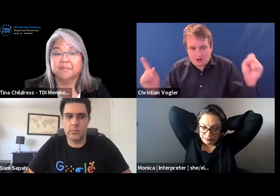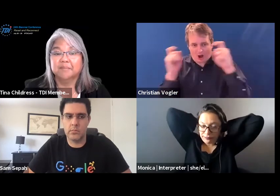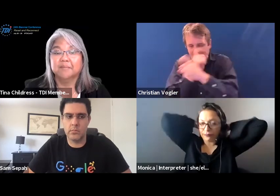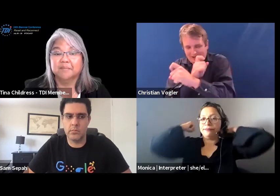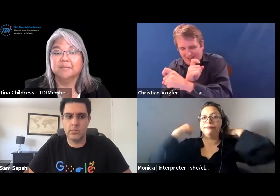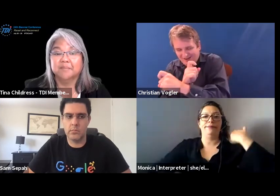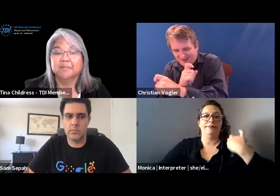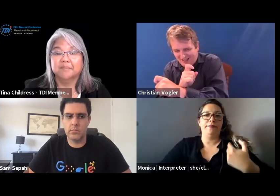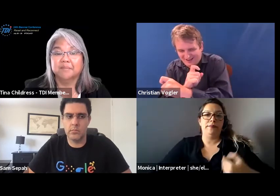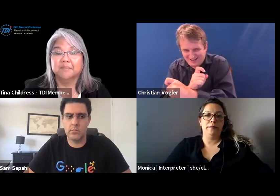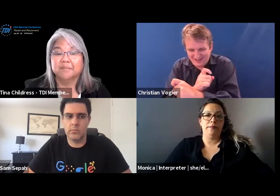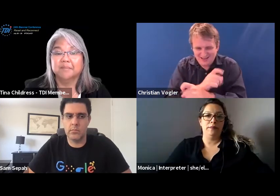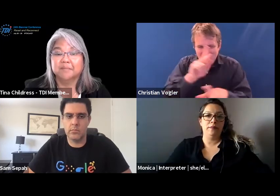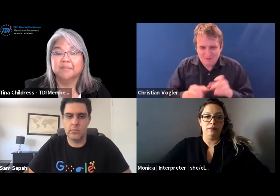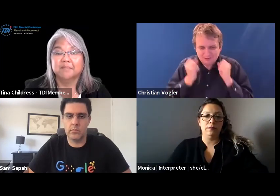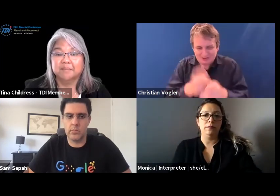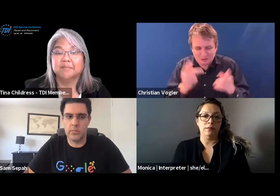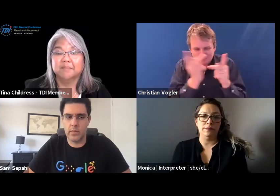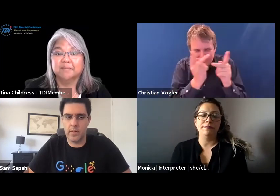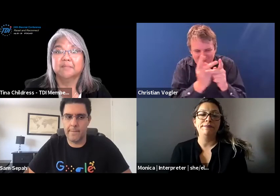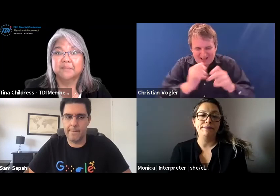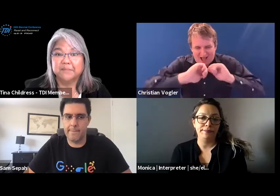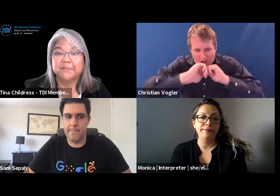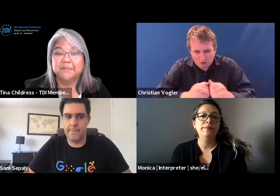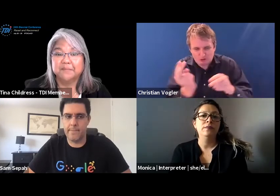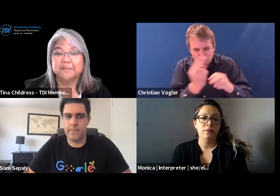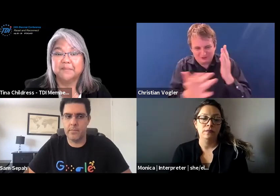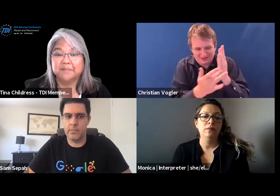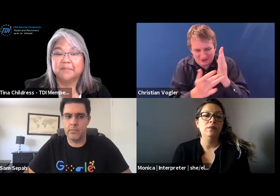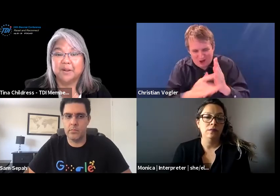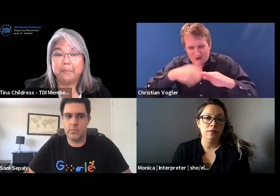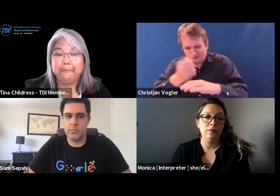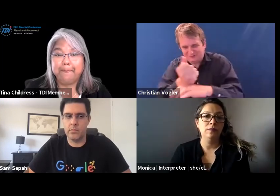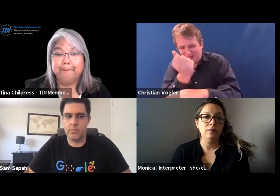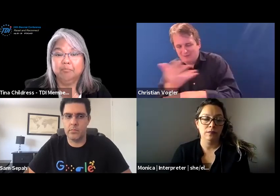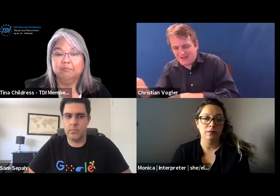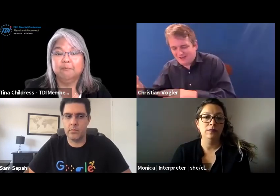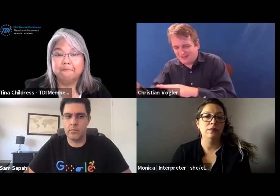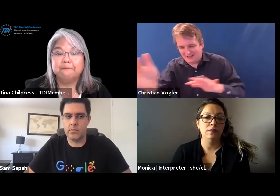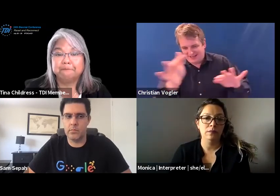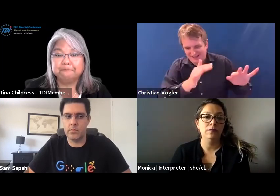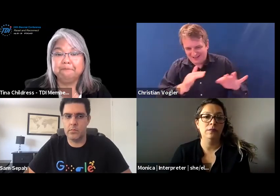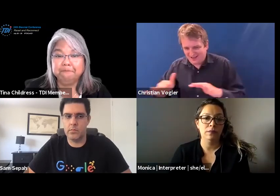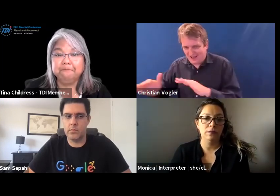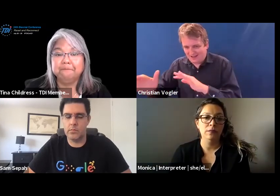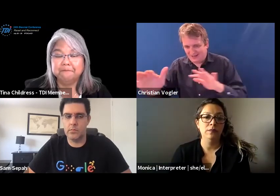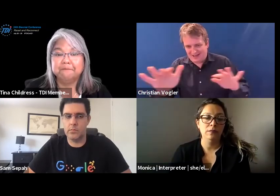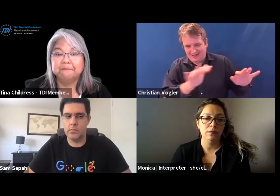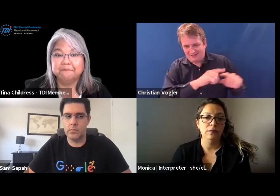overwhelming and technology becomes more and more complicated, and people spend so much time figuring out how to use that technology and setting it